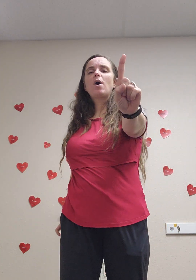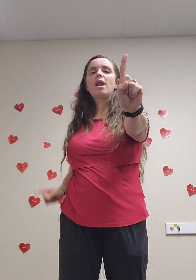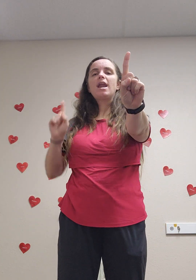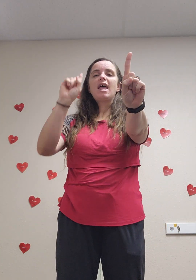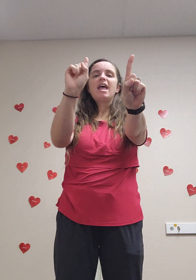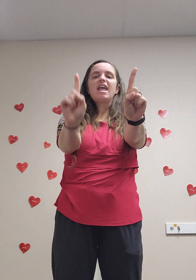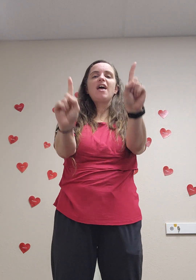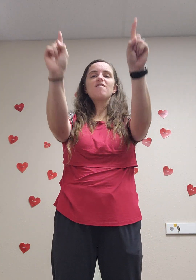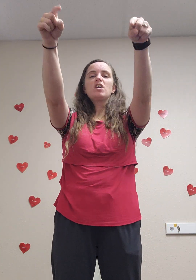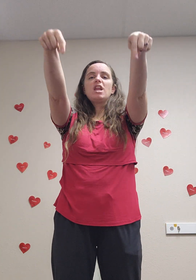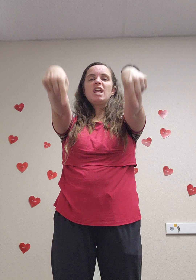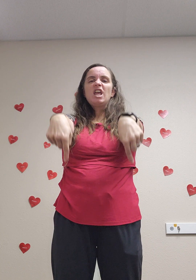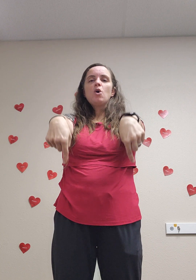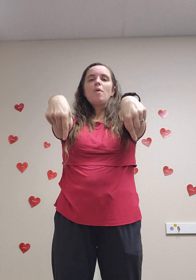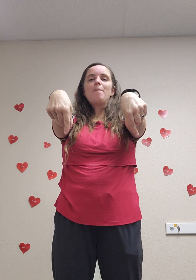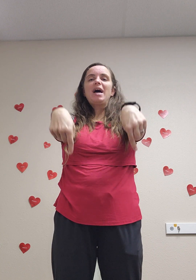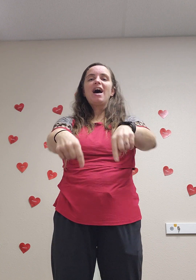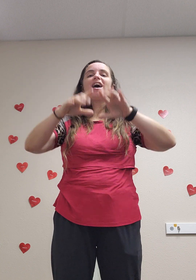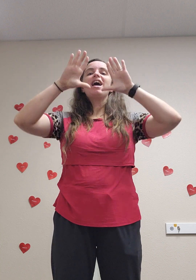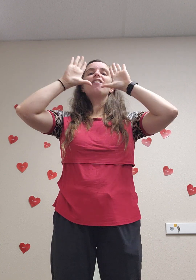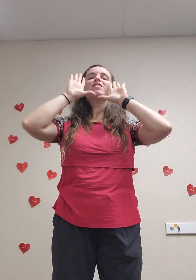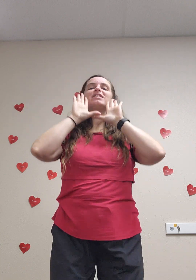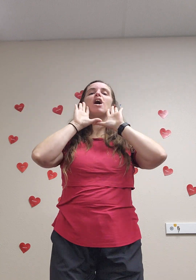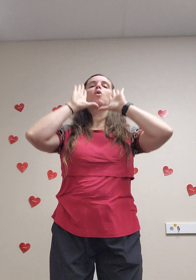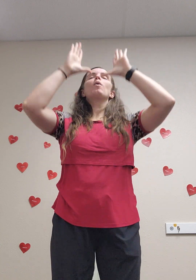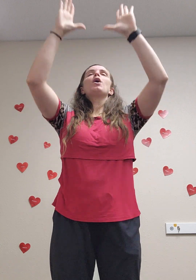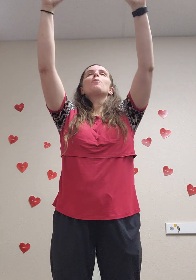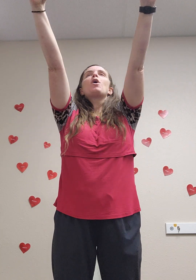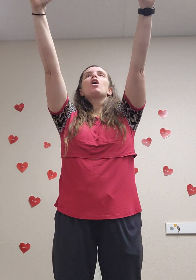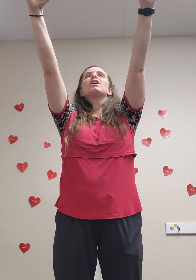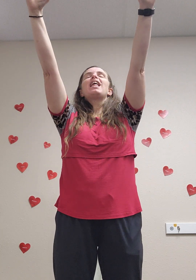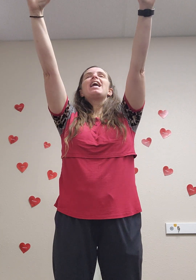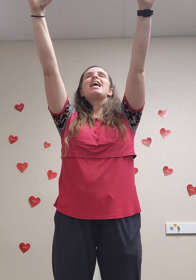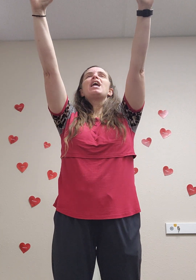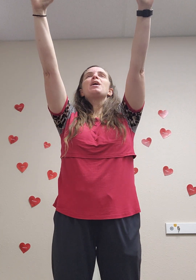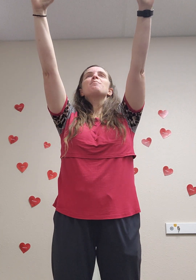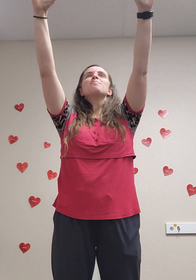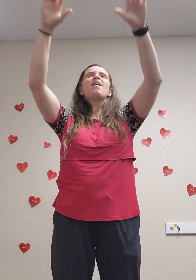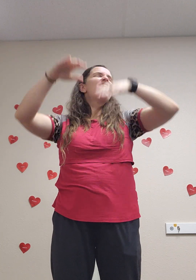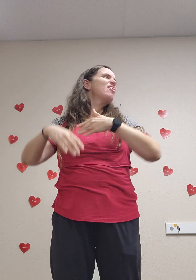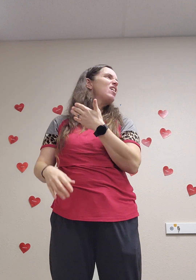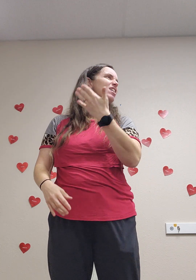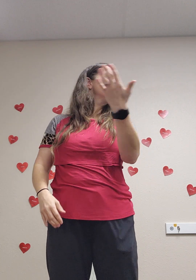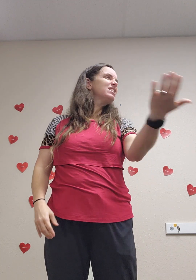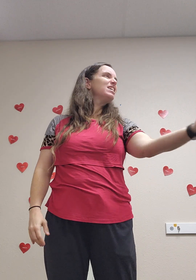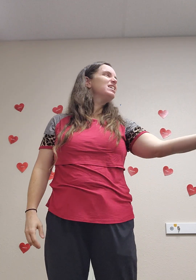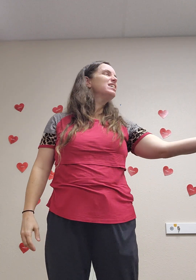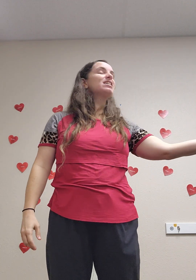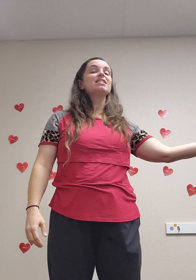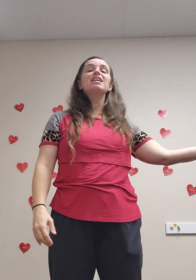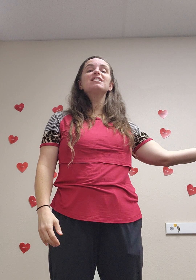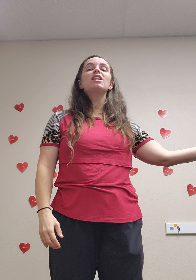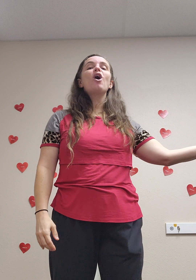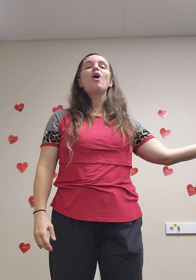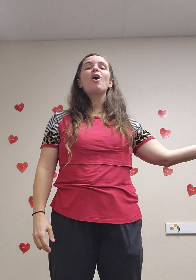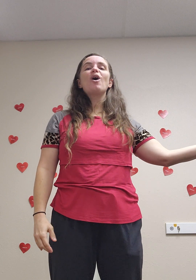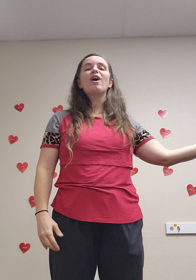one day, every knee we're bound Every tongue will proclaim That Jesus is Lord